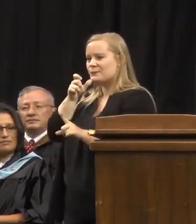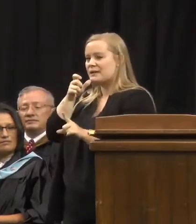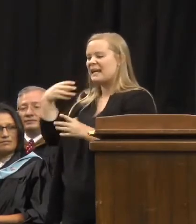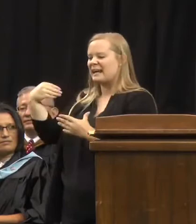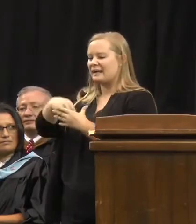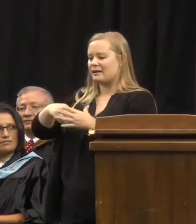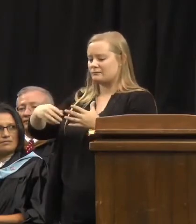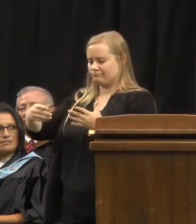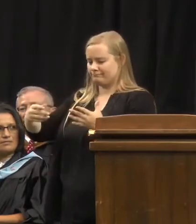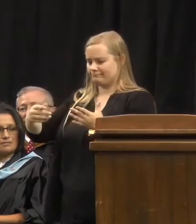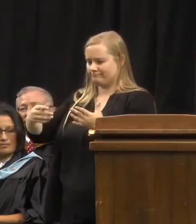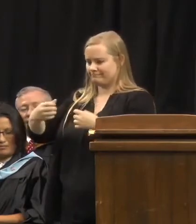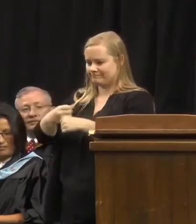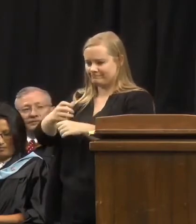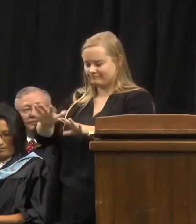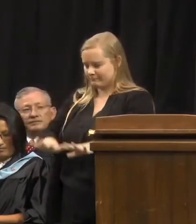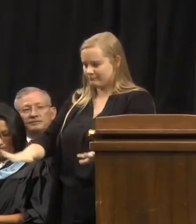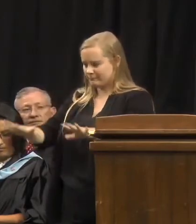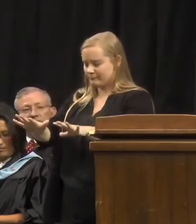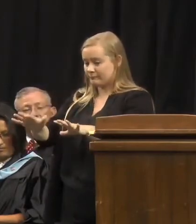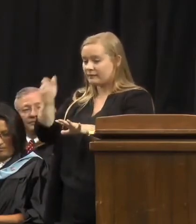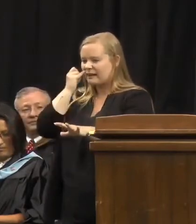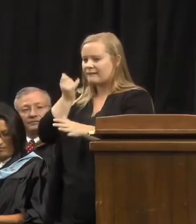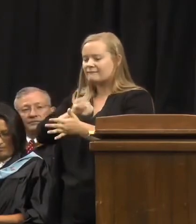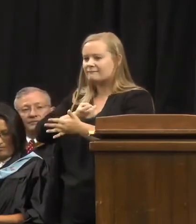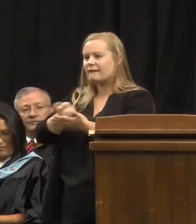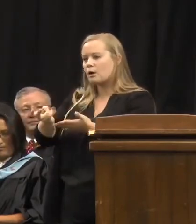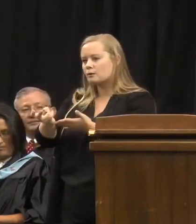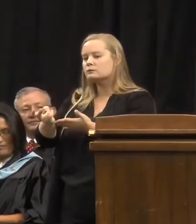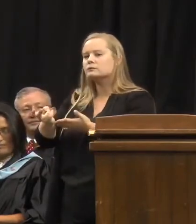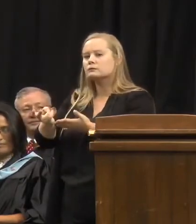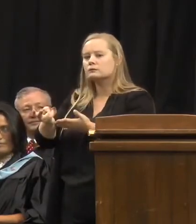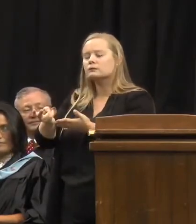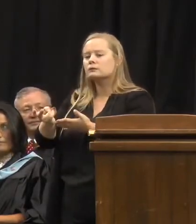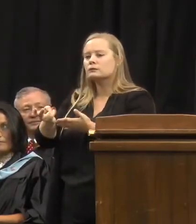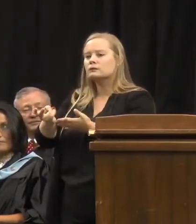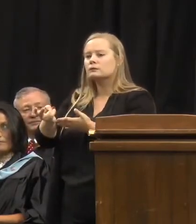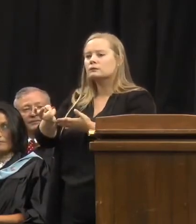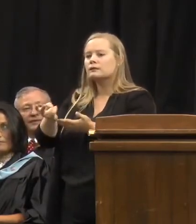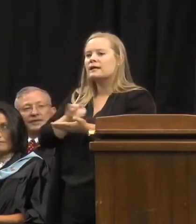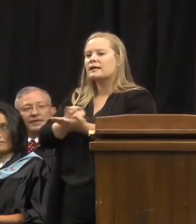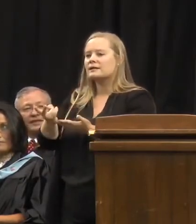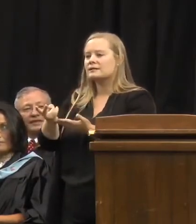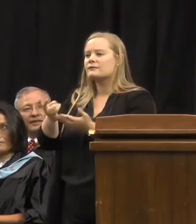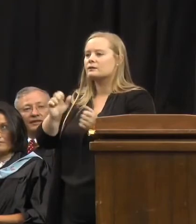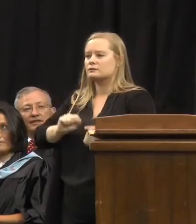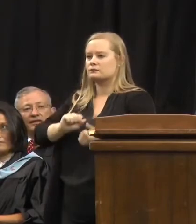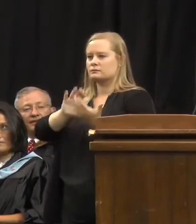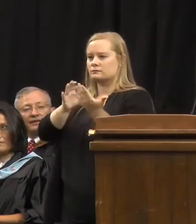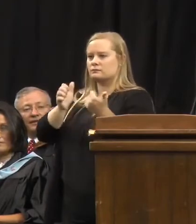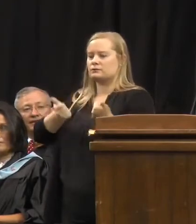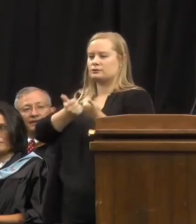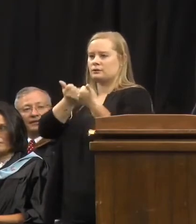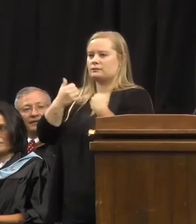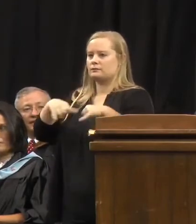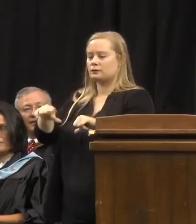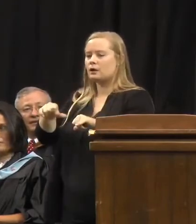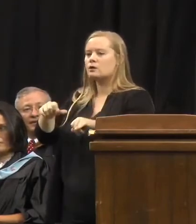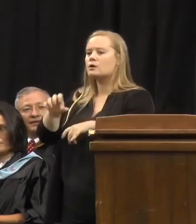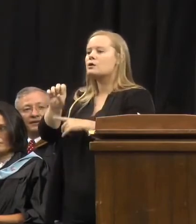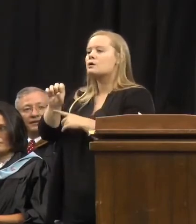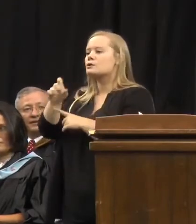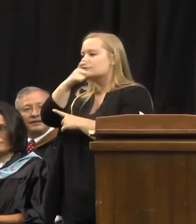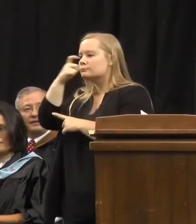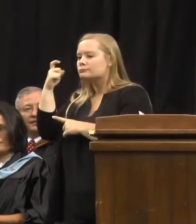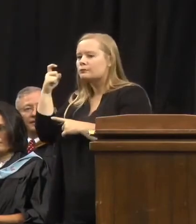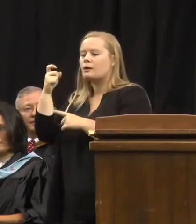arena, and who at the worst, if he fails, he at least fails while daring greatly. Come out with scars and bruises, but